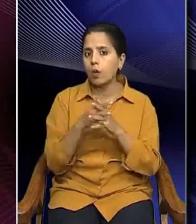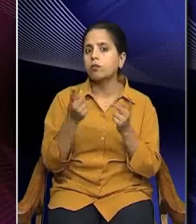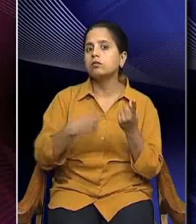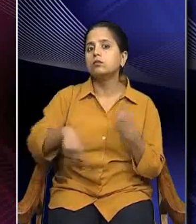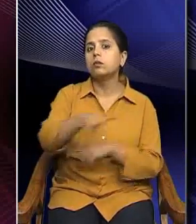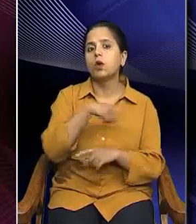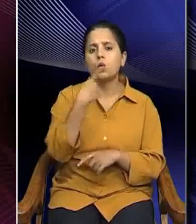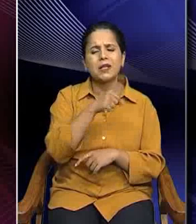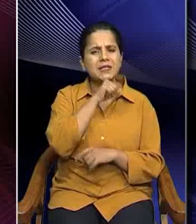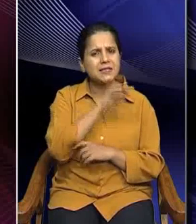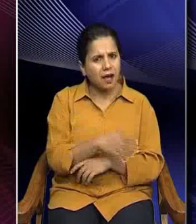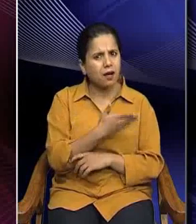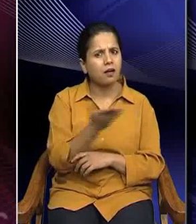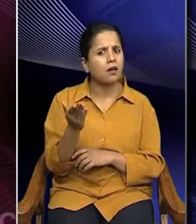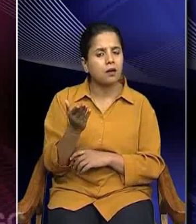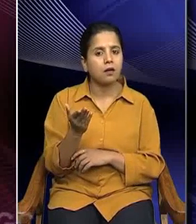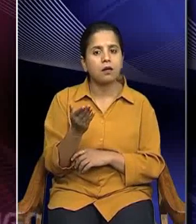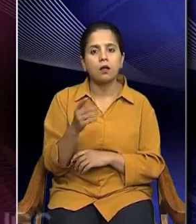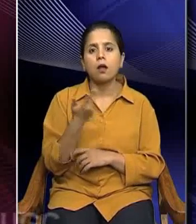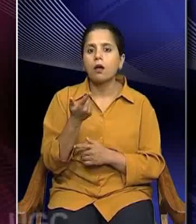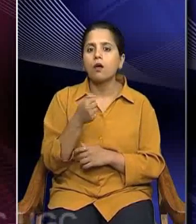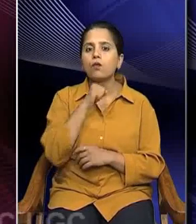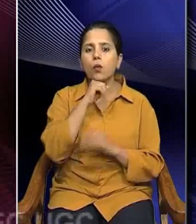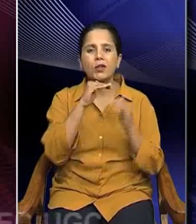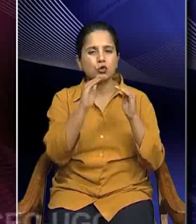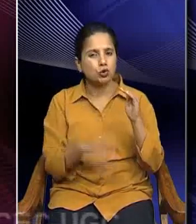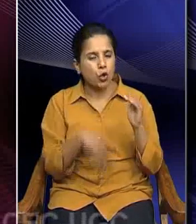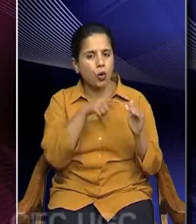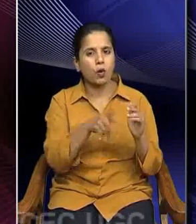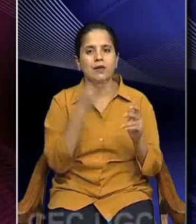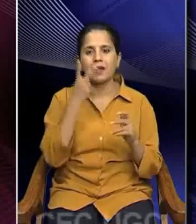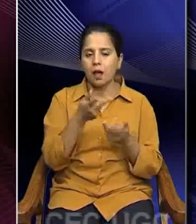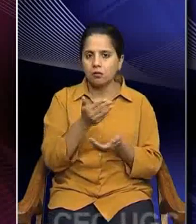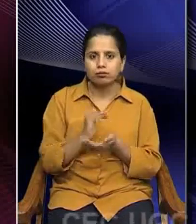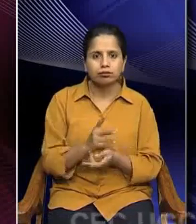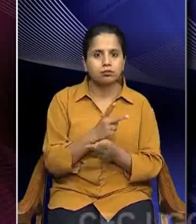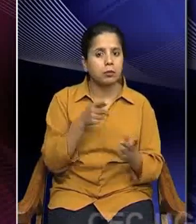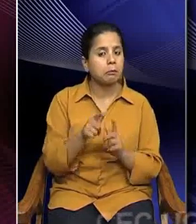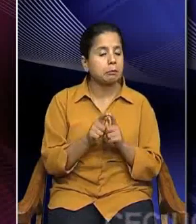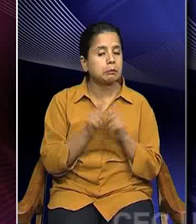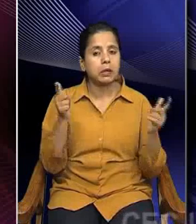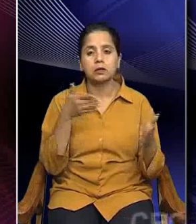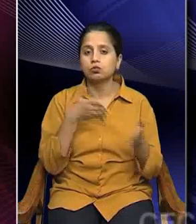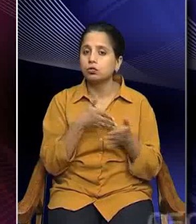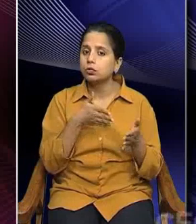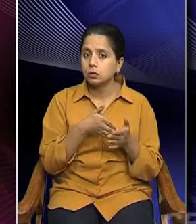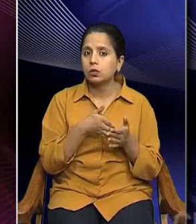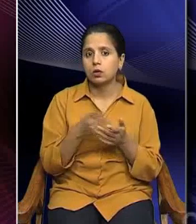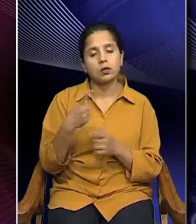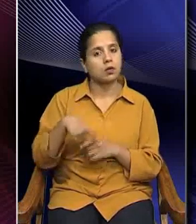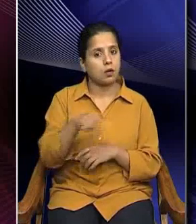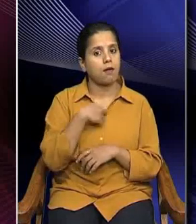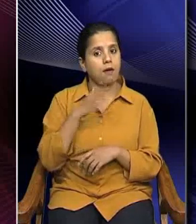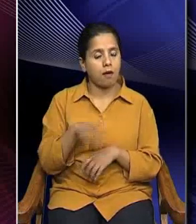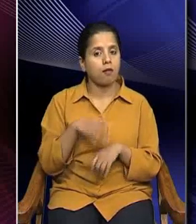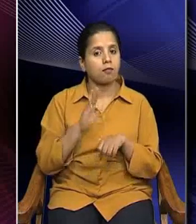are very young. So teenage pregnancy, teenage motherhood is one of the biggest challenge that we are facing